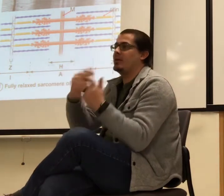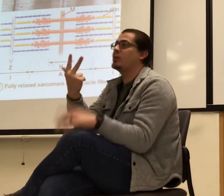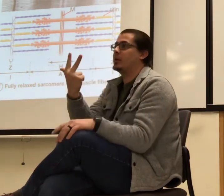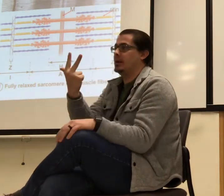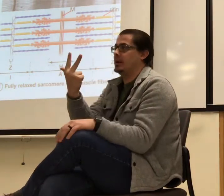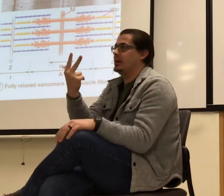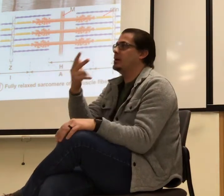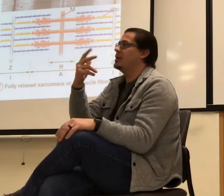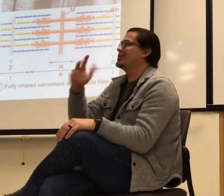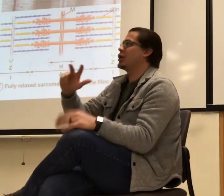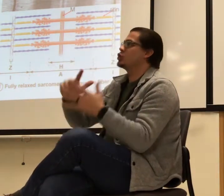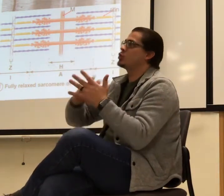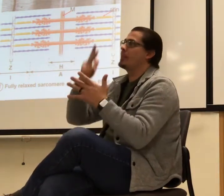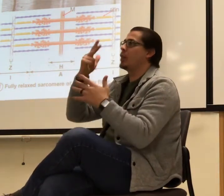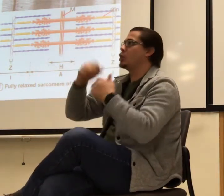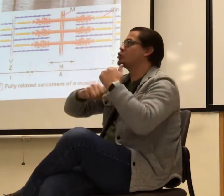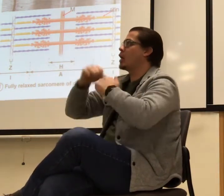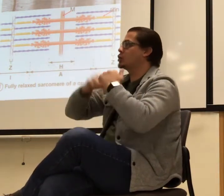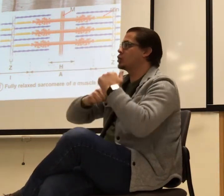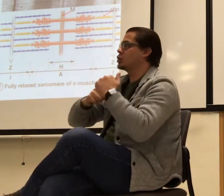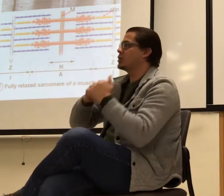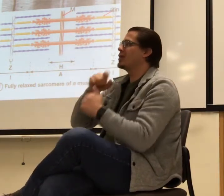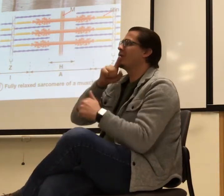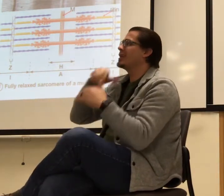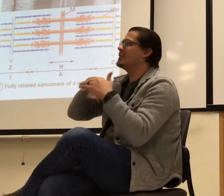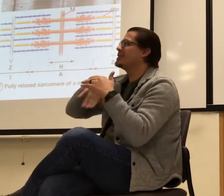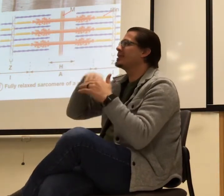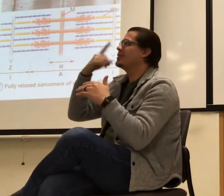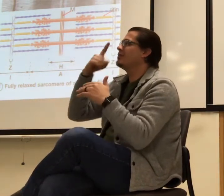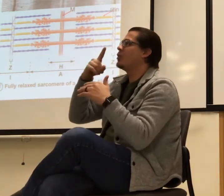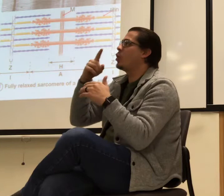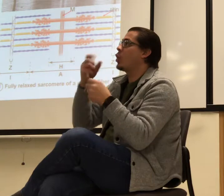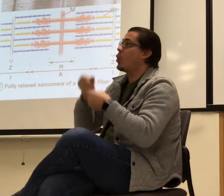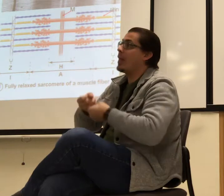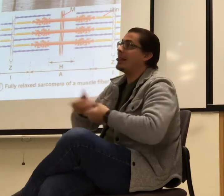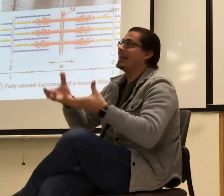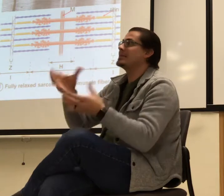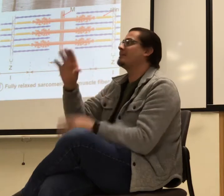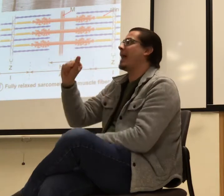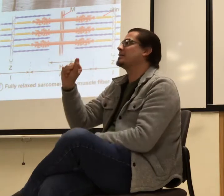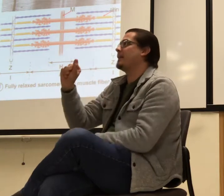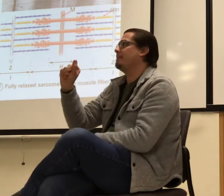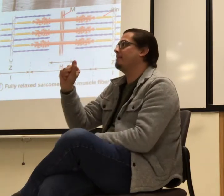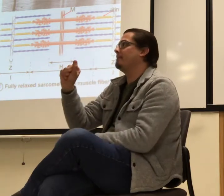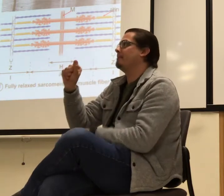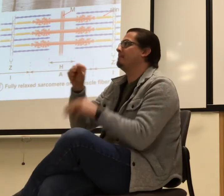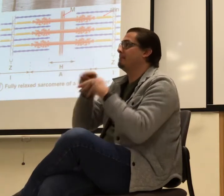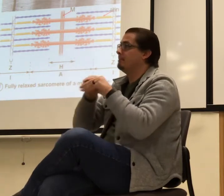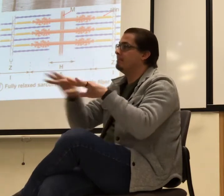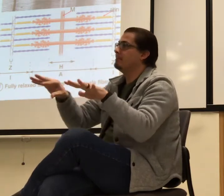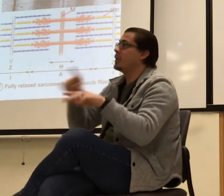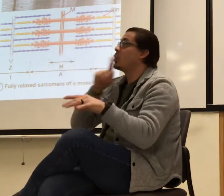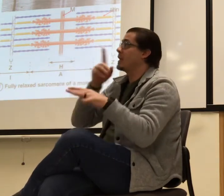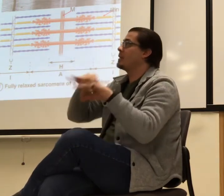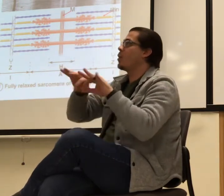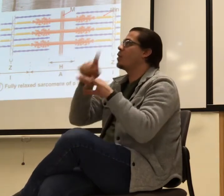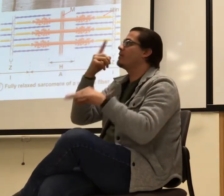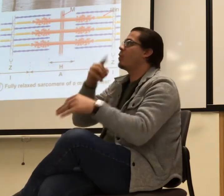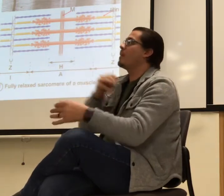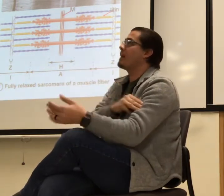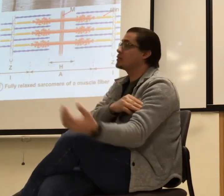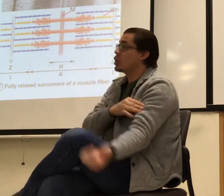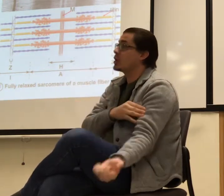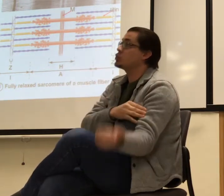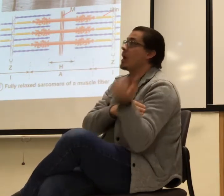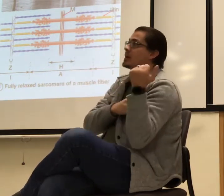triple structure. Basically, it's for the release of calcium. Calcium is very important for muscle